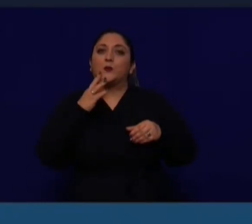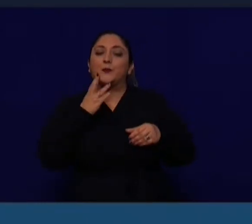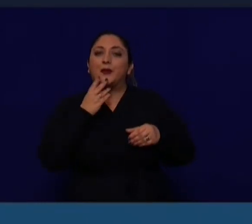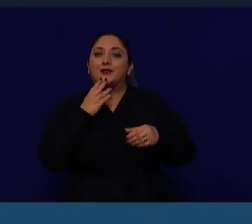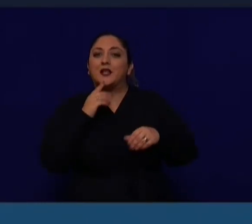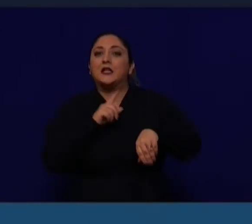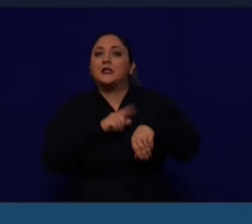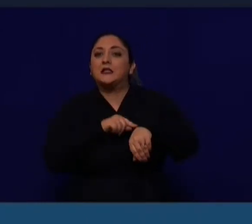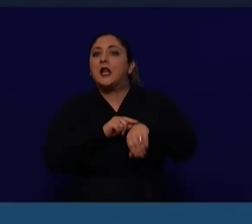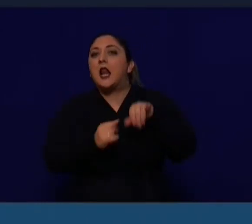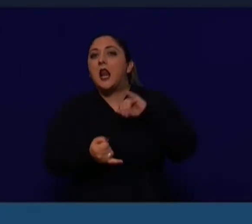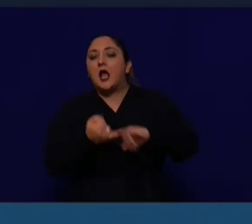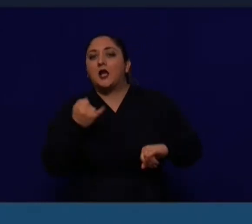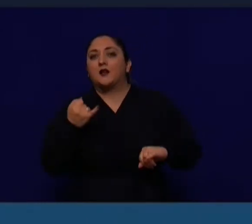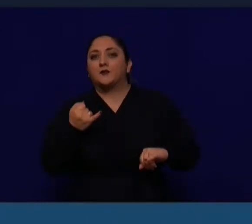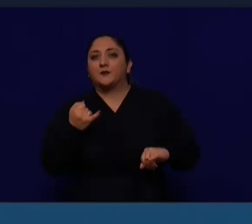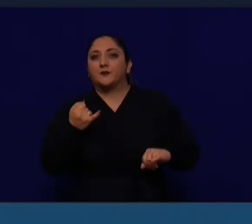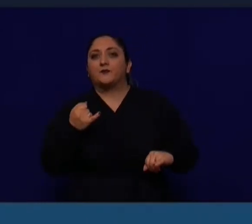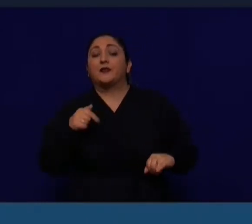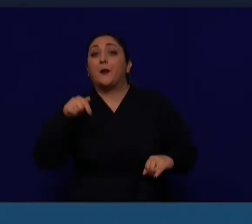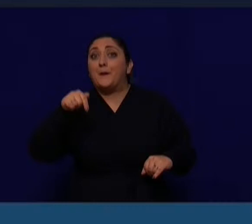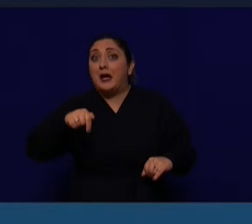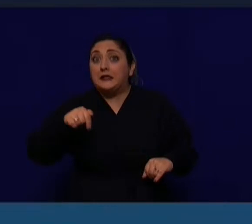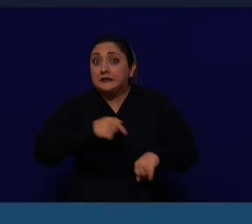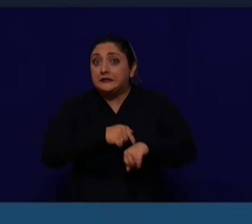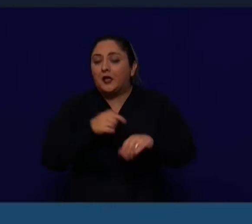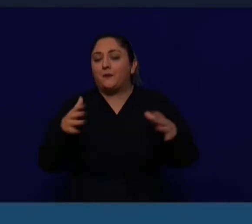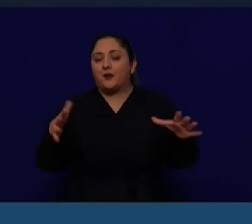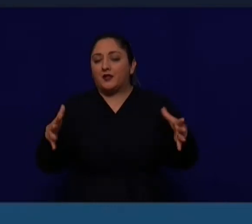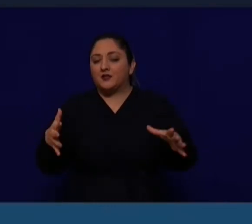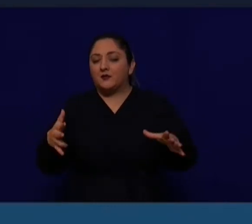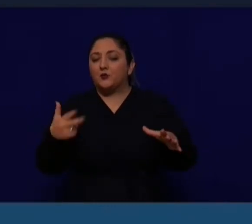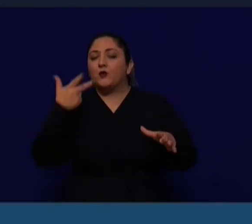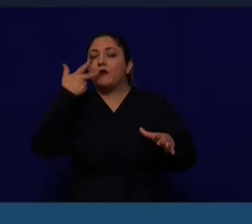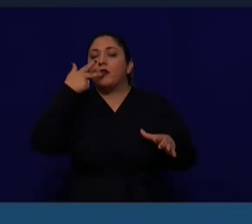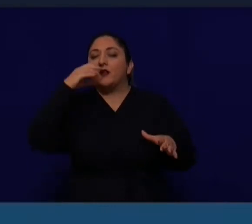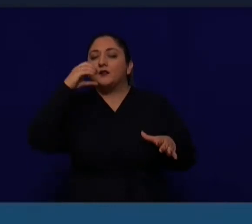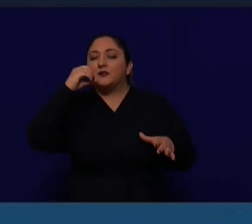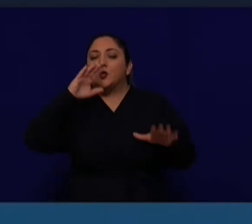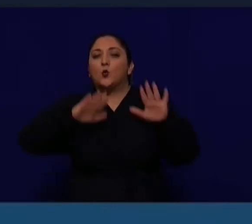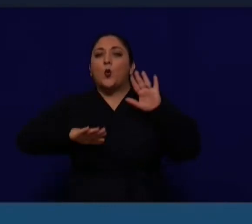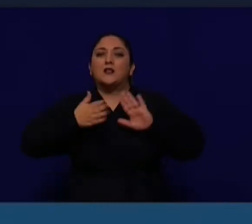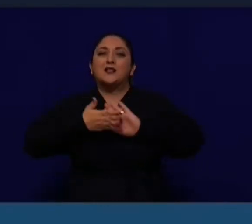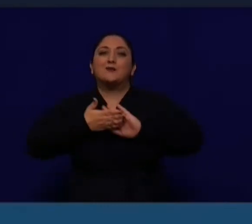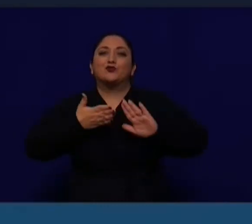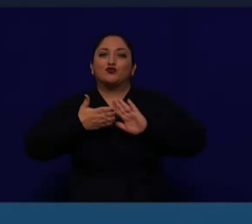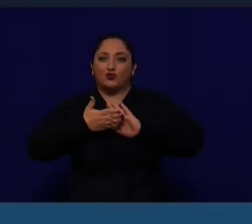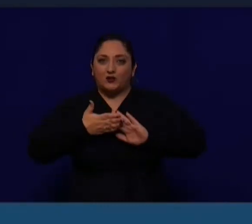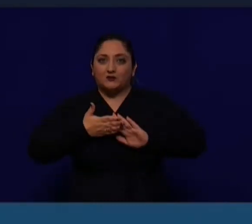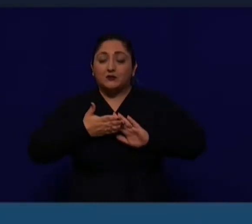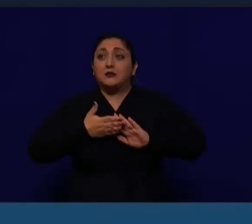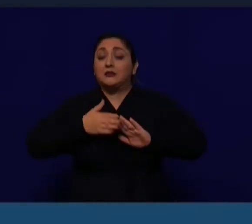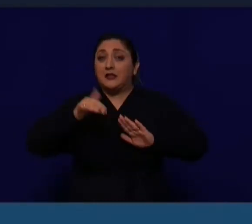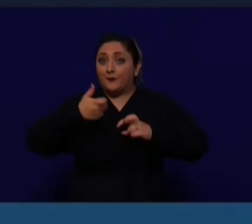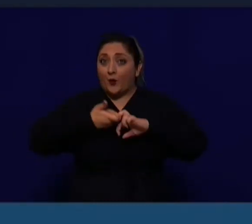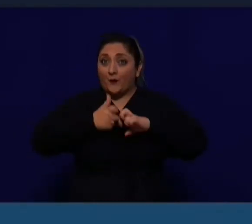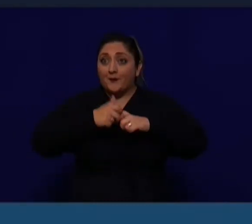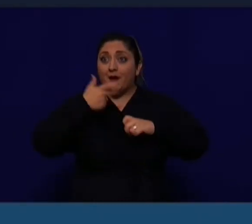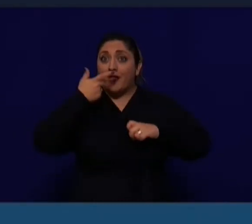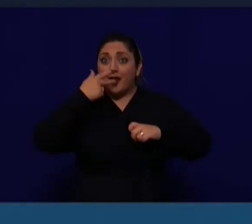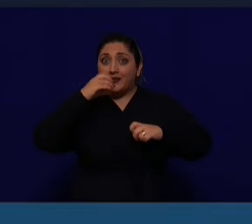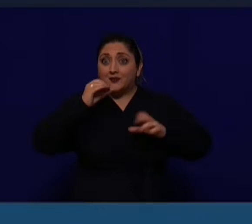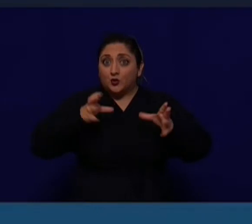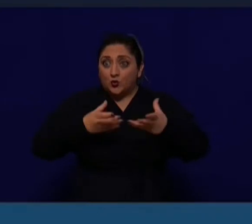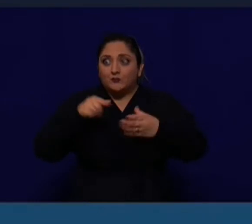bħalissa qegħdin ngħidu li aħna qegħdin nagħlqu l-gruppi tan-nies li huma il fuq minn 80 sena. Jiġifieri dawk għandhom iċemplu jekk